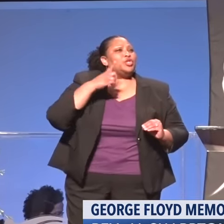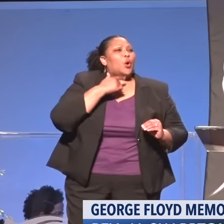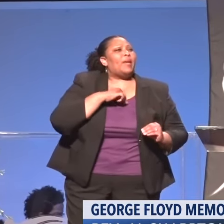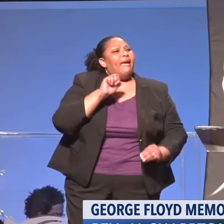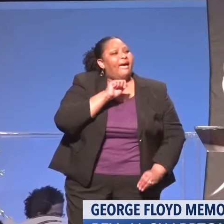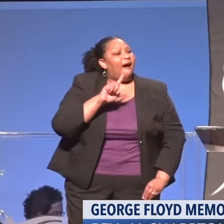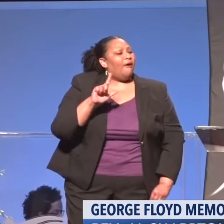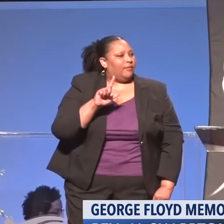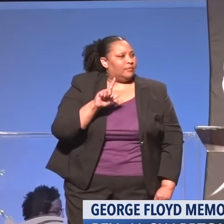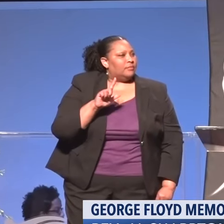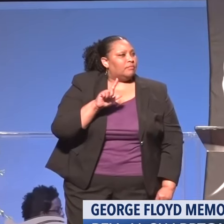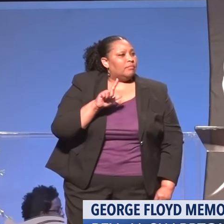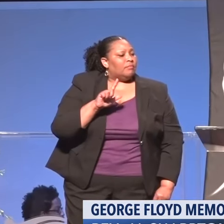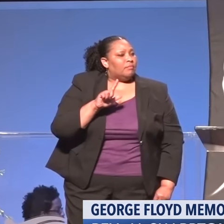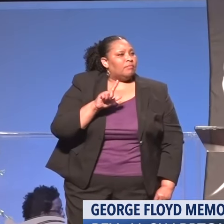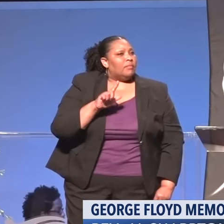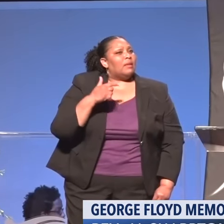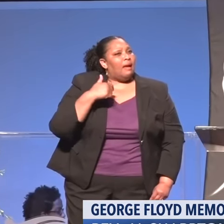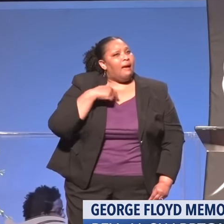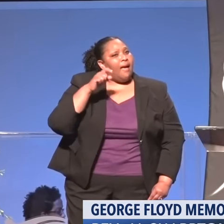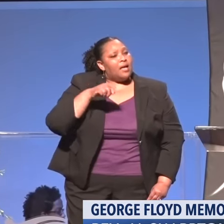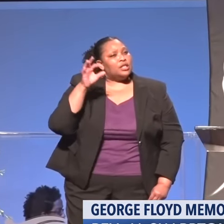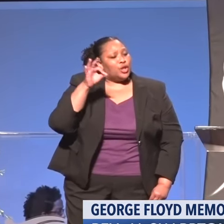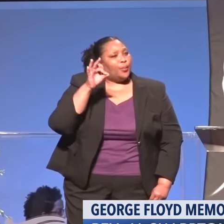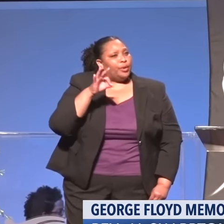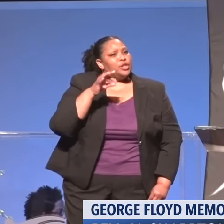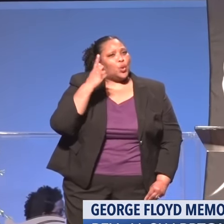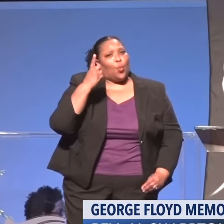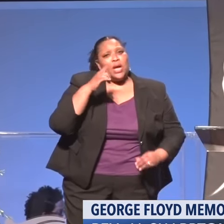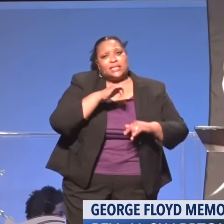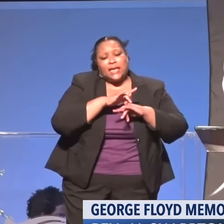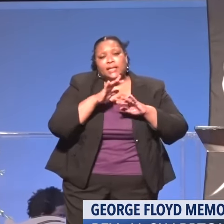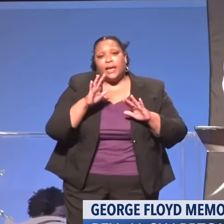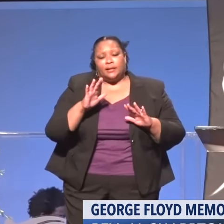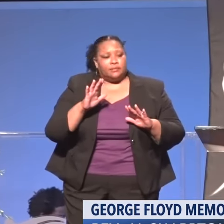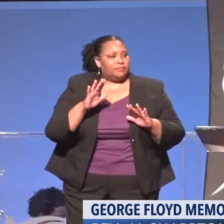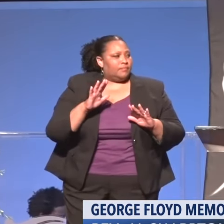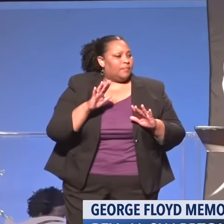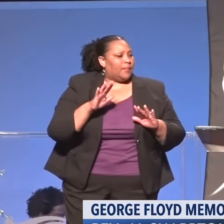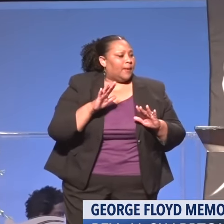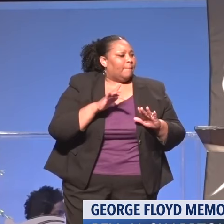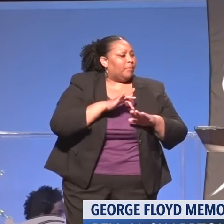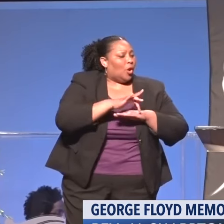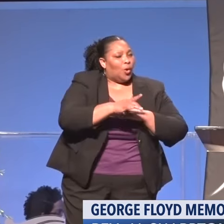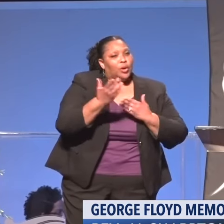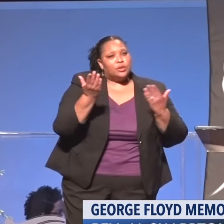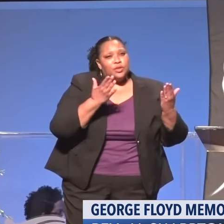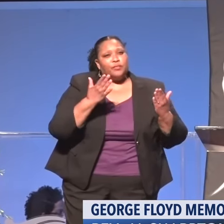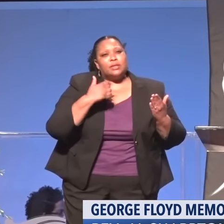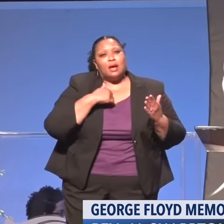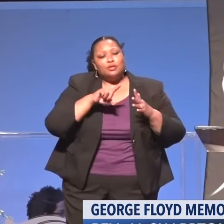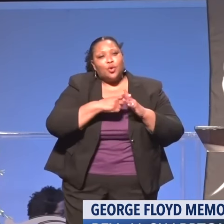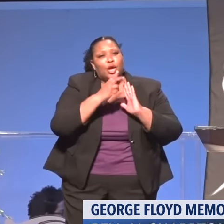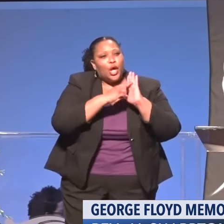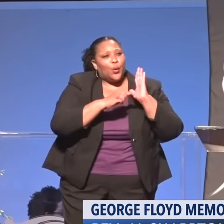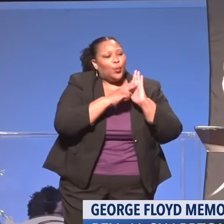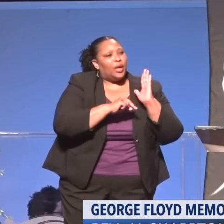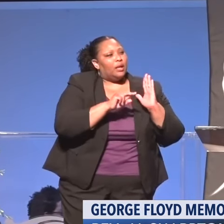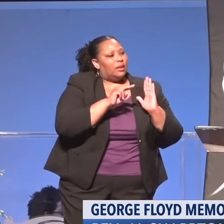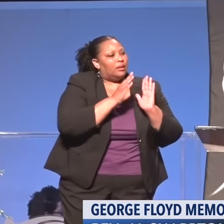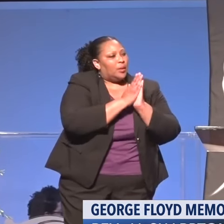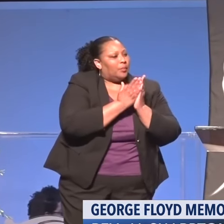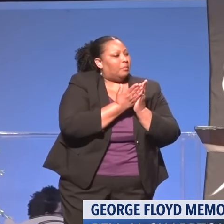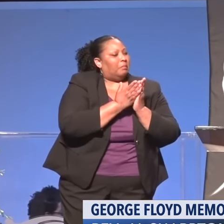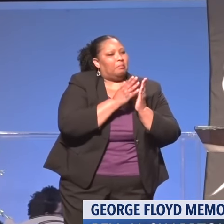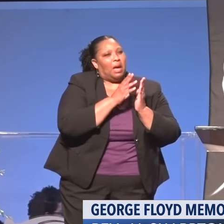"Al, I had to preach one Sunday, the early service, and I started reading this novel about